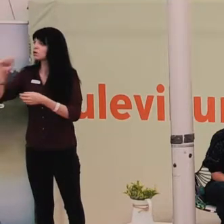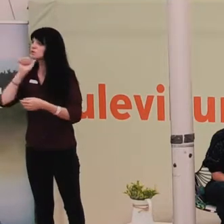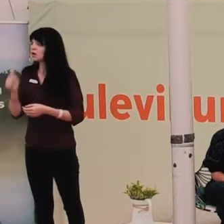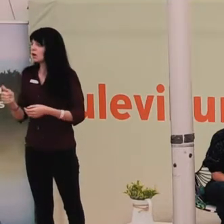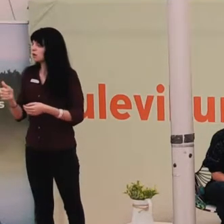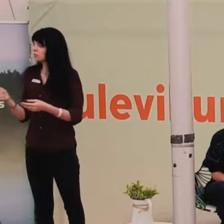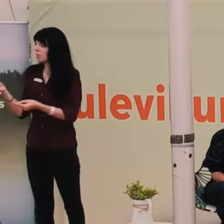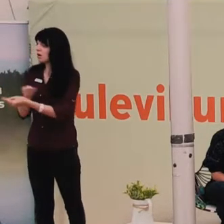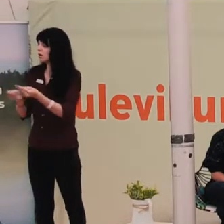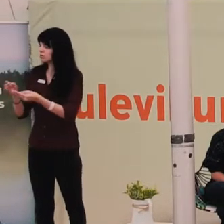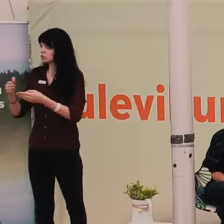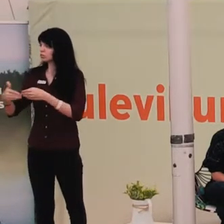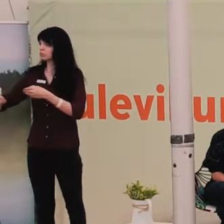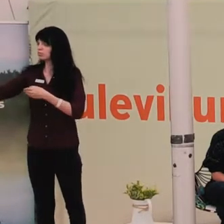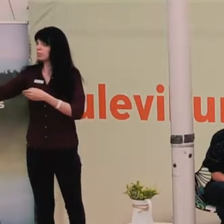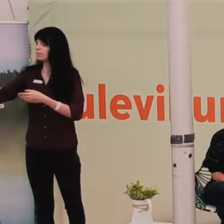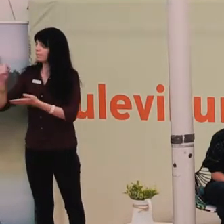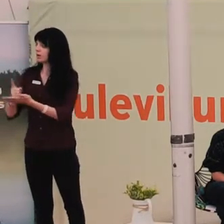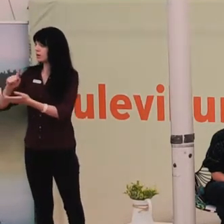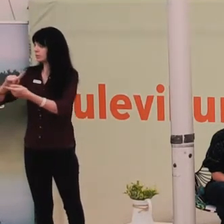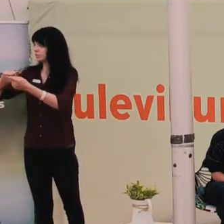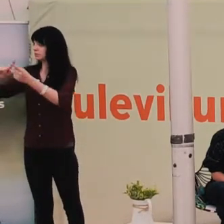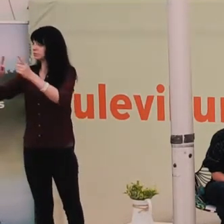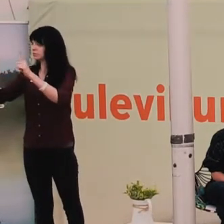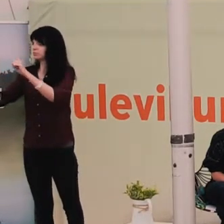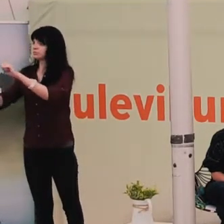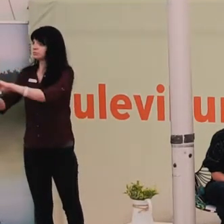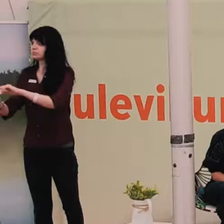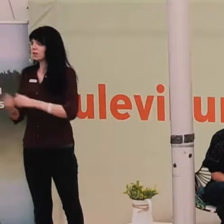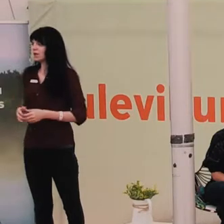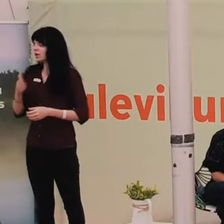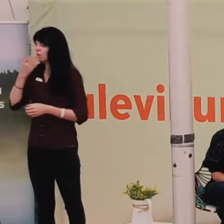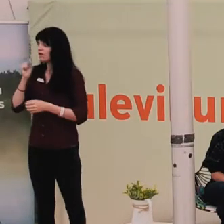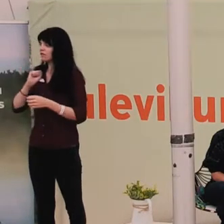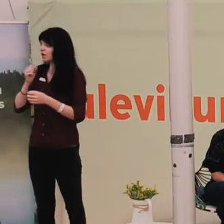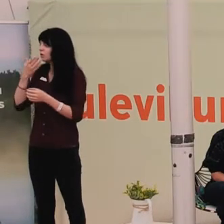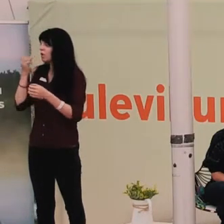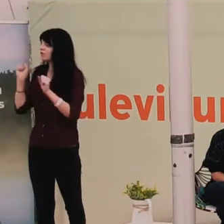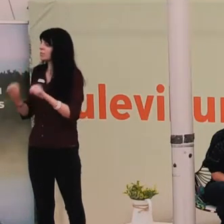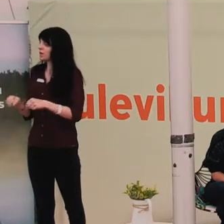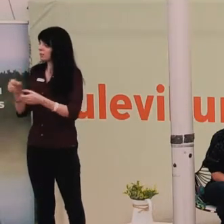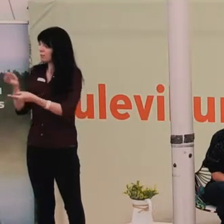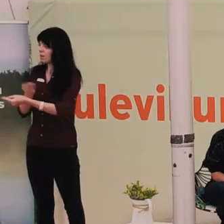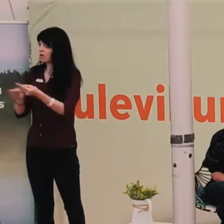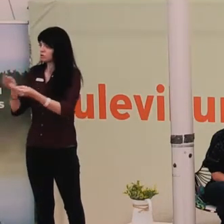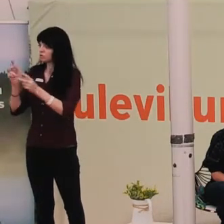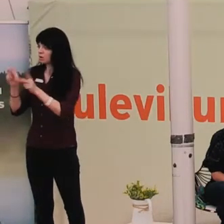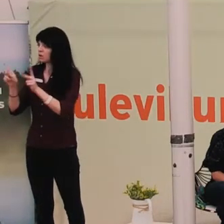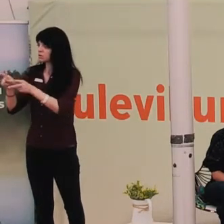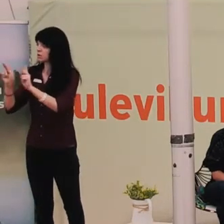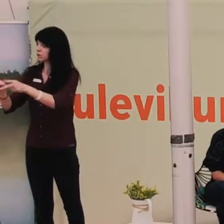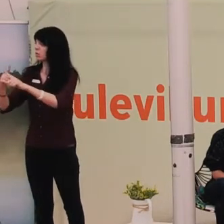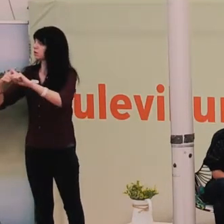economy can grow to some infinite point is not realistic. There's an issue of resources,